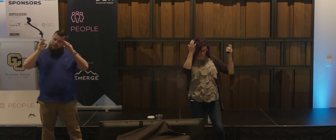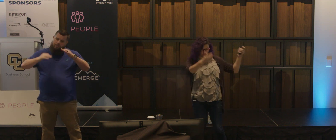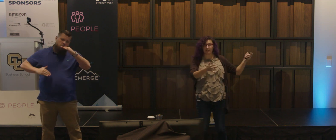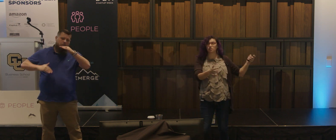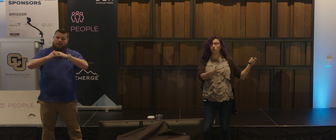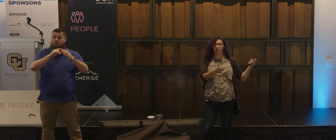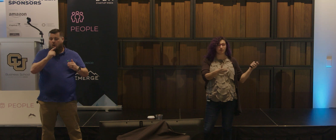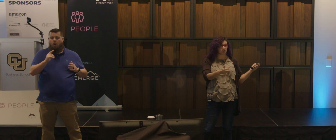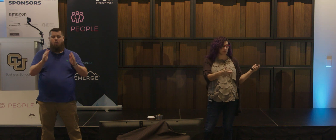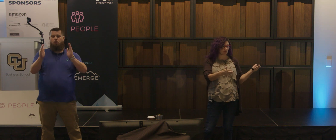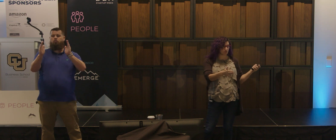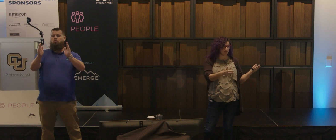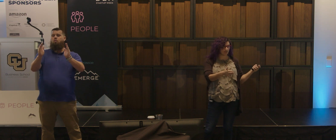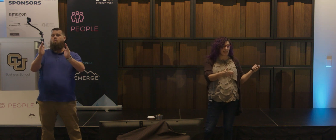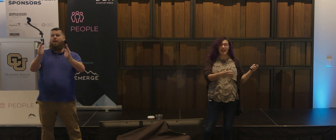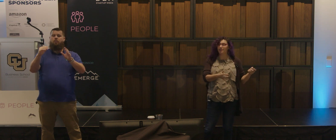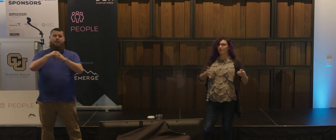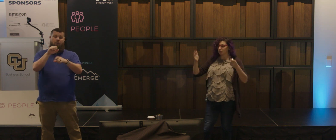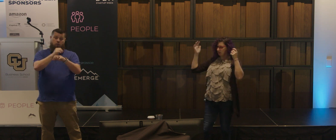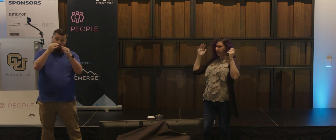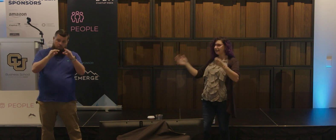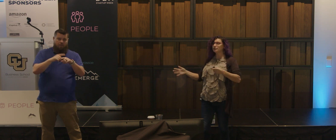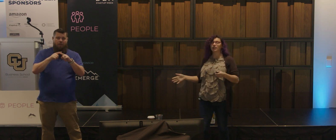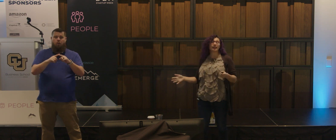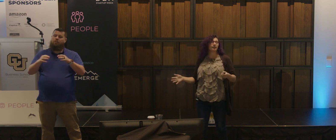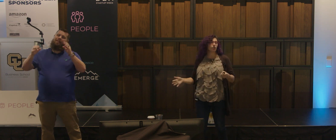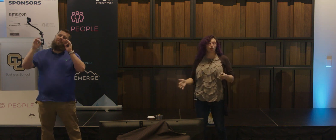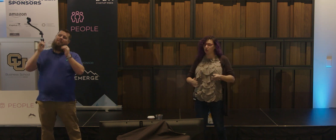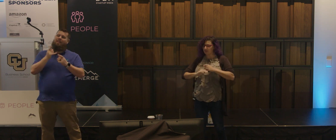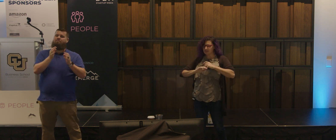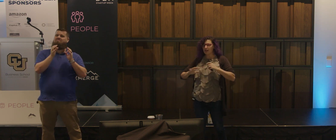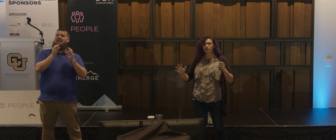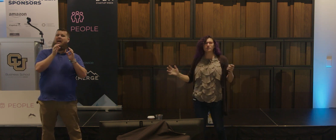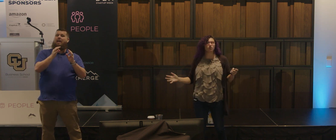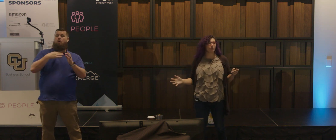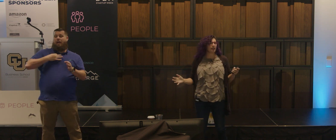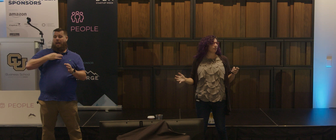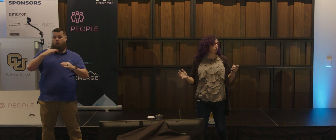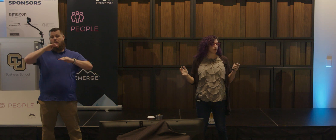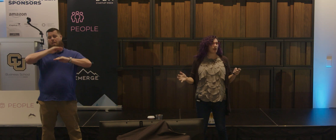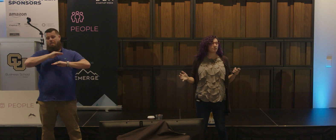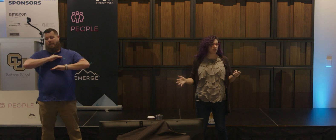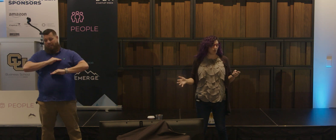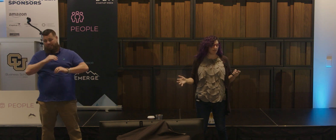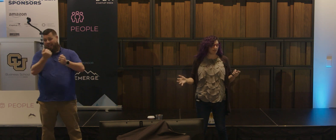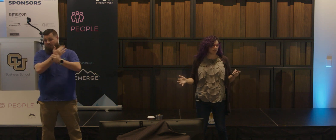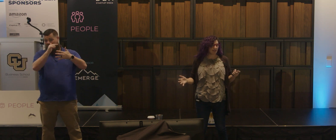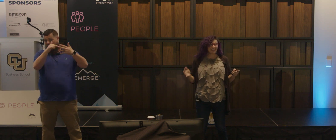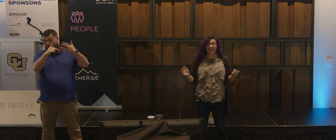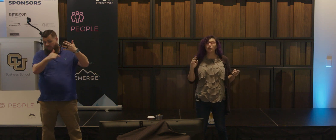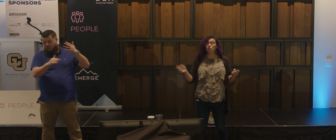there's the range that you list in the job description, and then there's your ideal candidate who meets every single thing that you could possibly